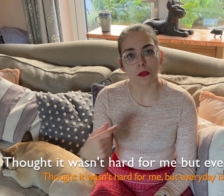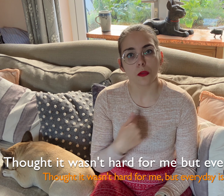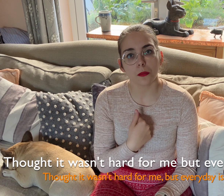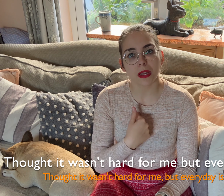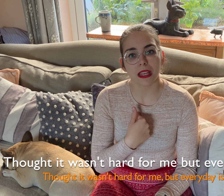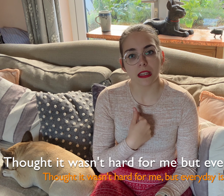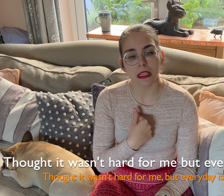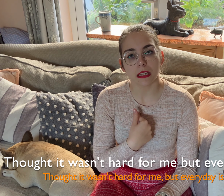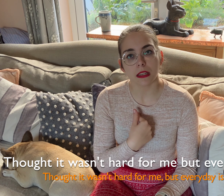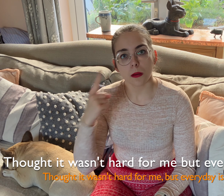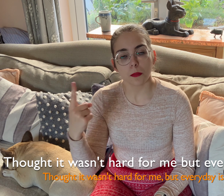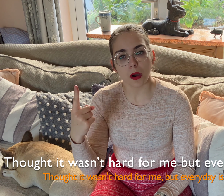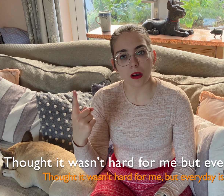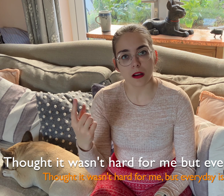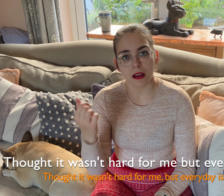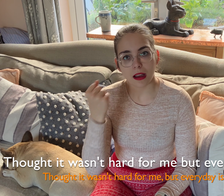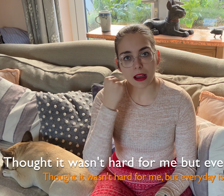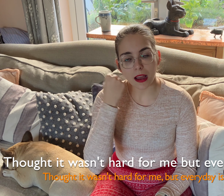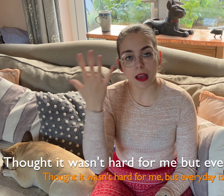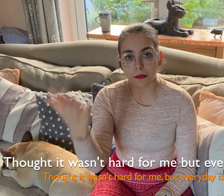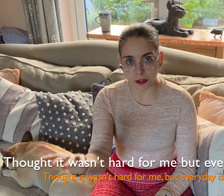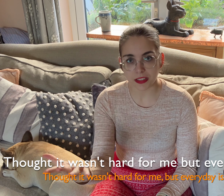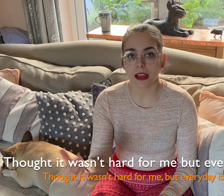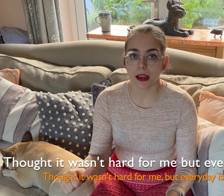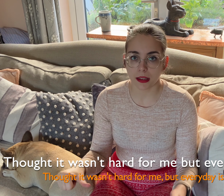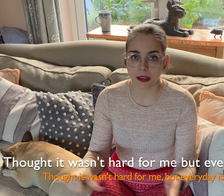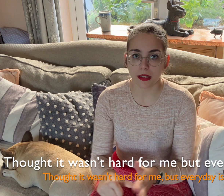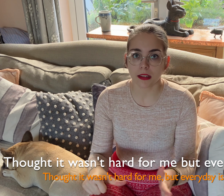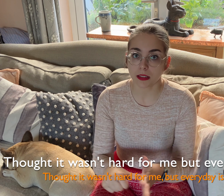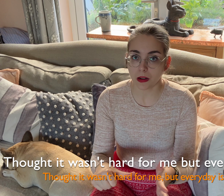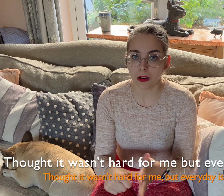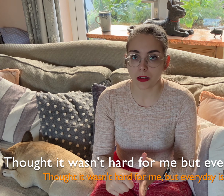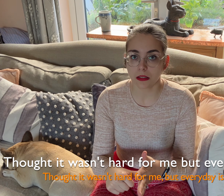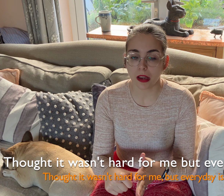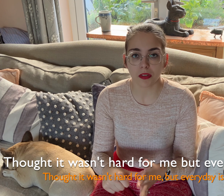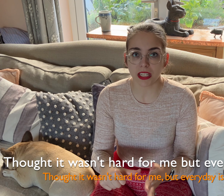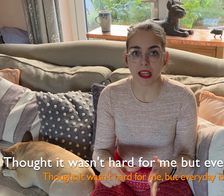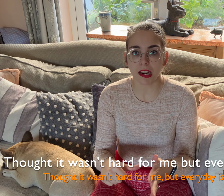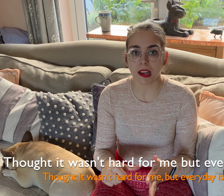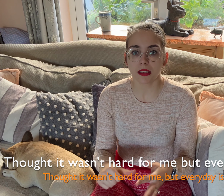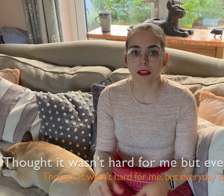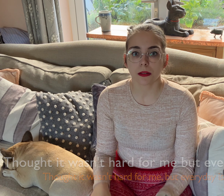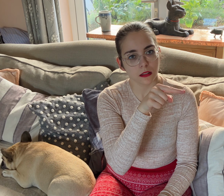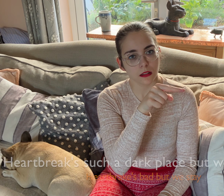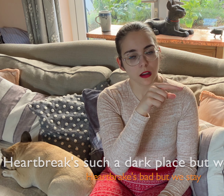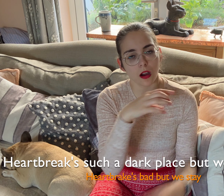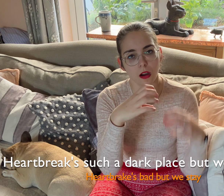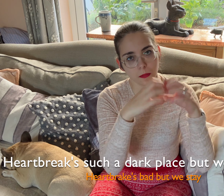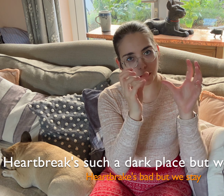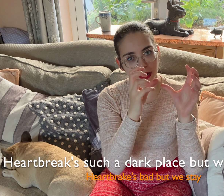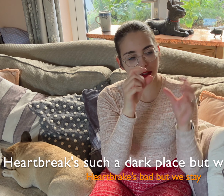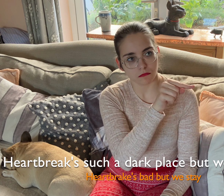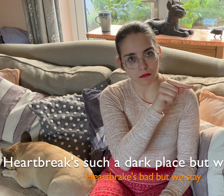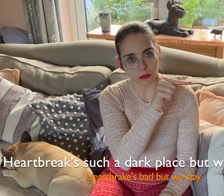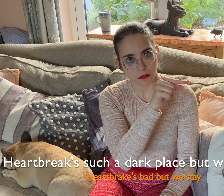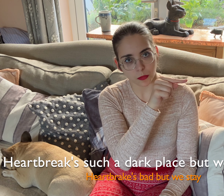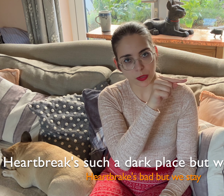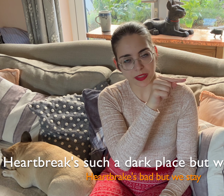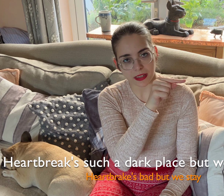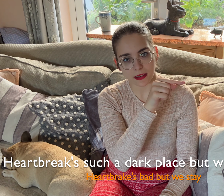me. But every day is hard. Every day it is. Heartbreak. Point at it.